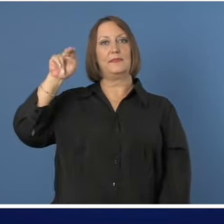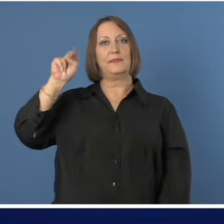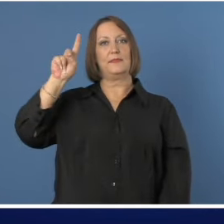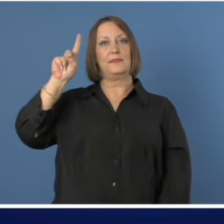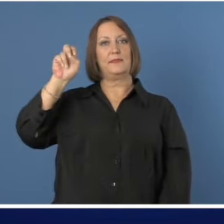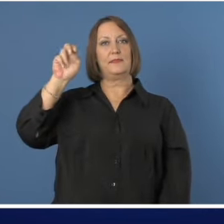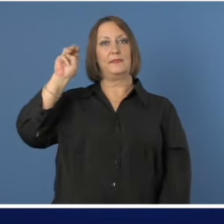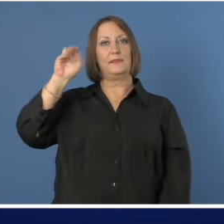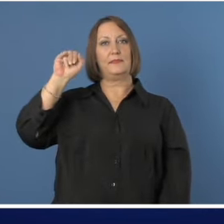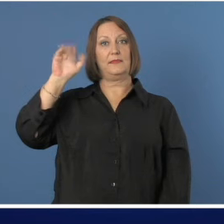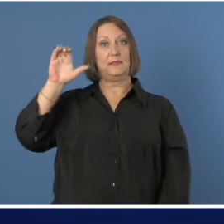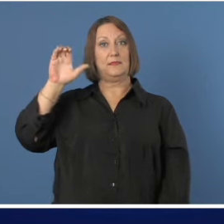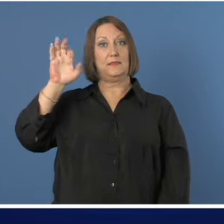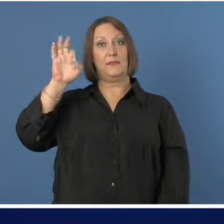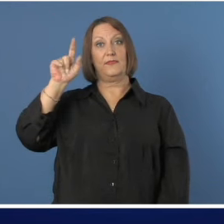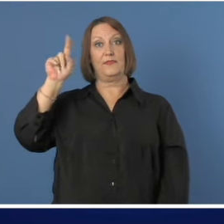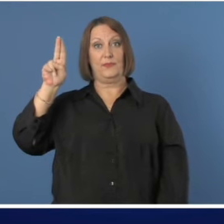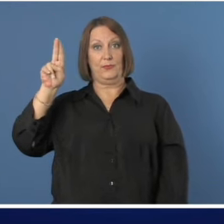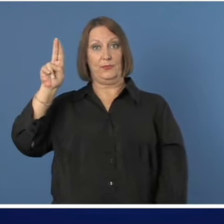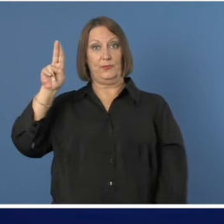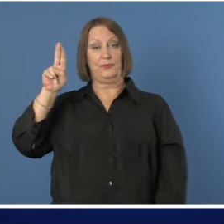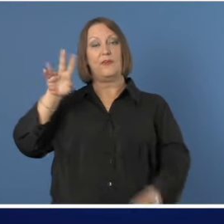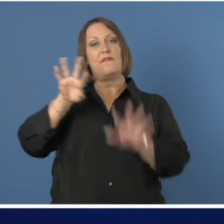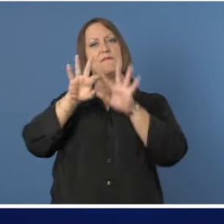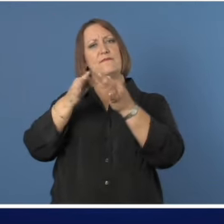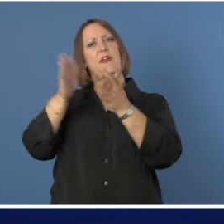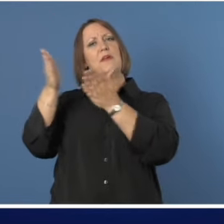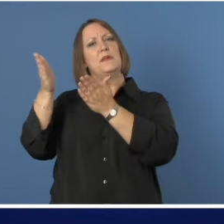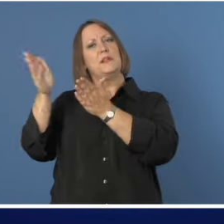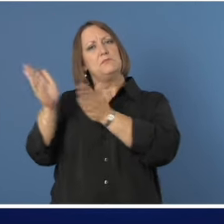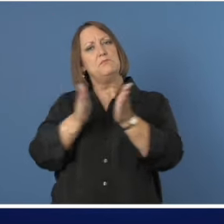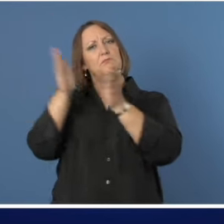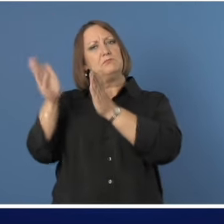Pandemic Flu Family Guide to Preparations.